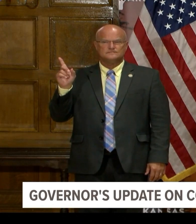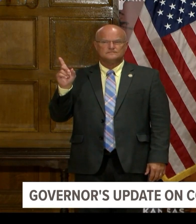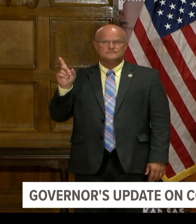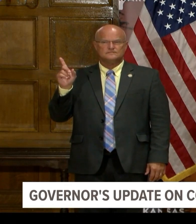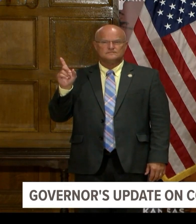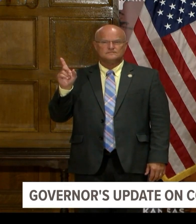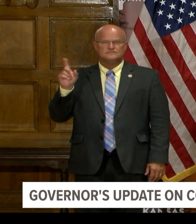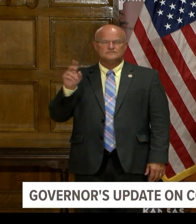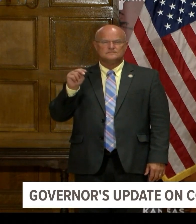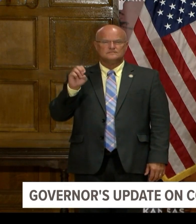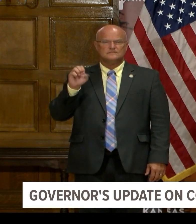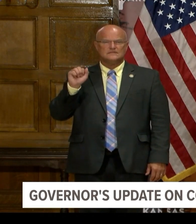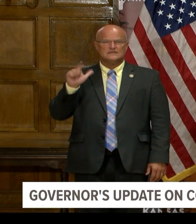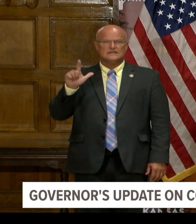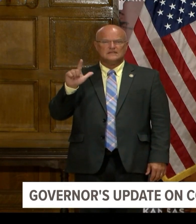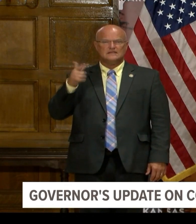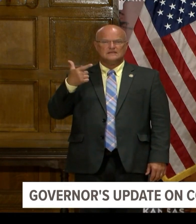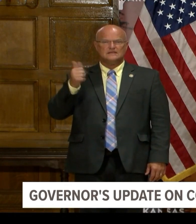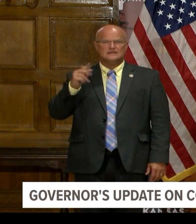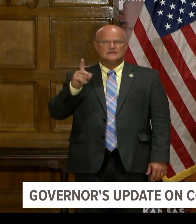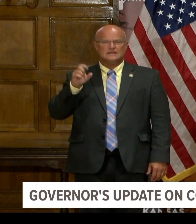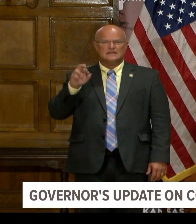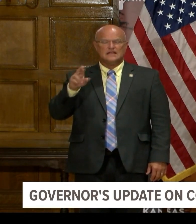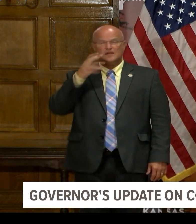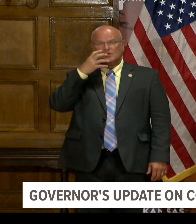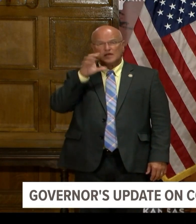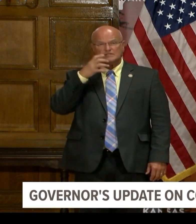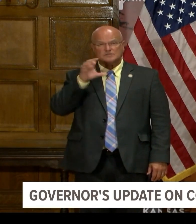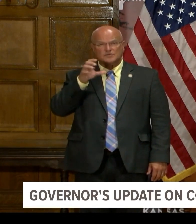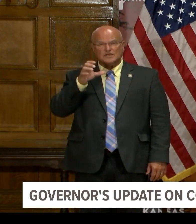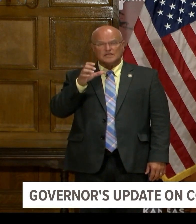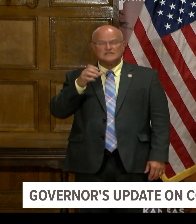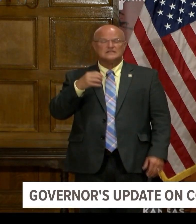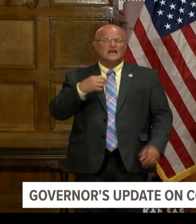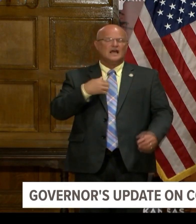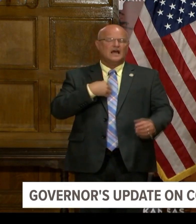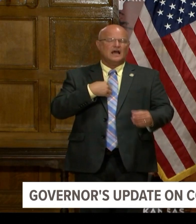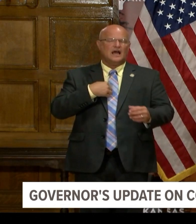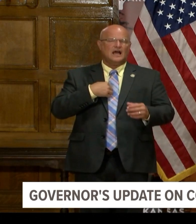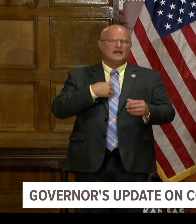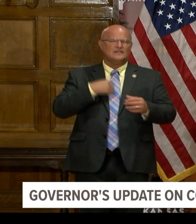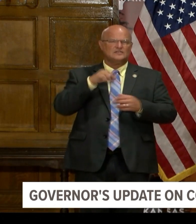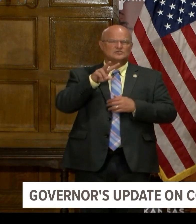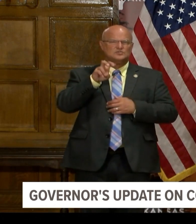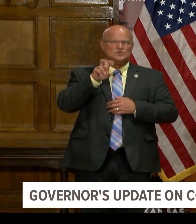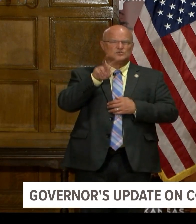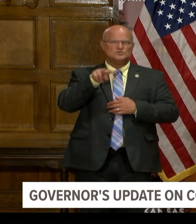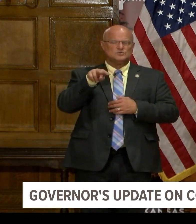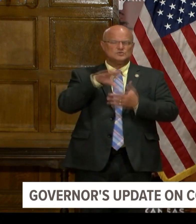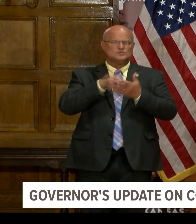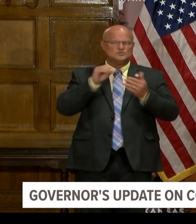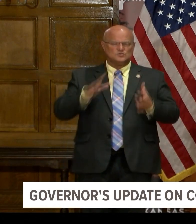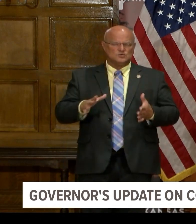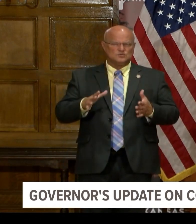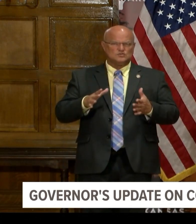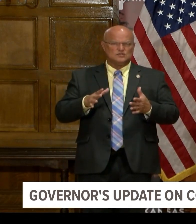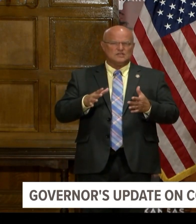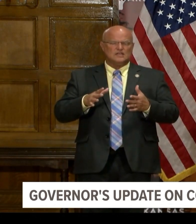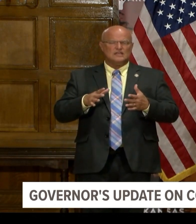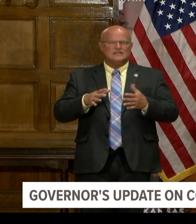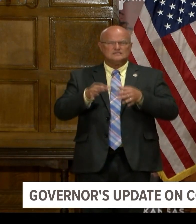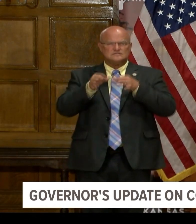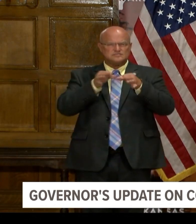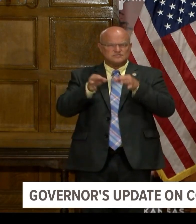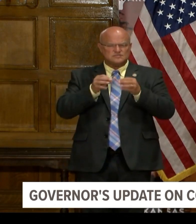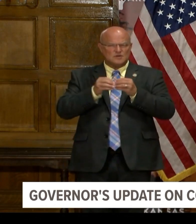Governor, hi, it's Neil Gladner in Hot Springs. On that first chart you showed about the students and the 220 students, could you just drill down on that,